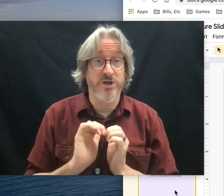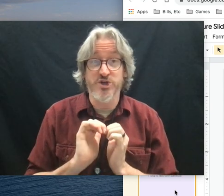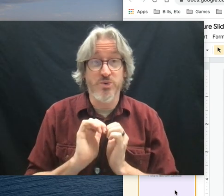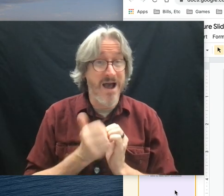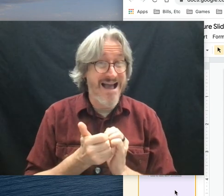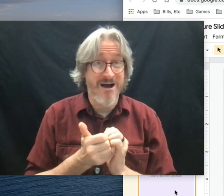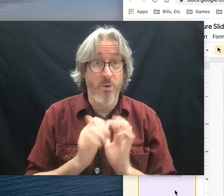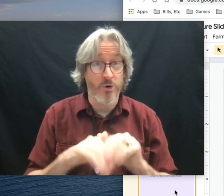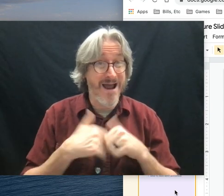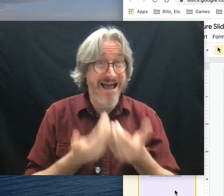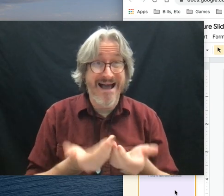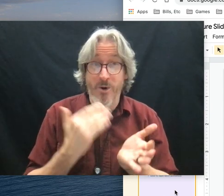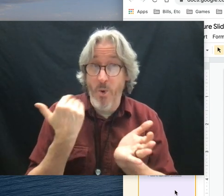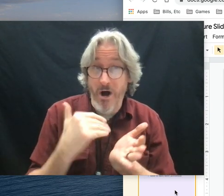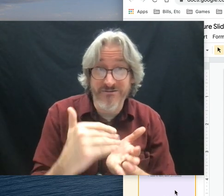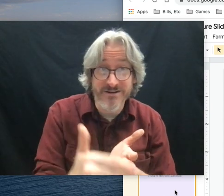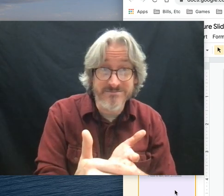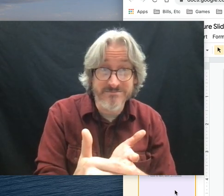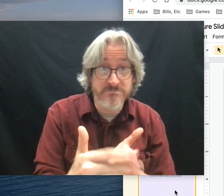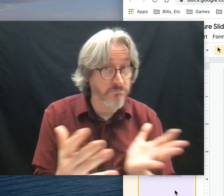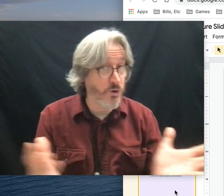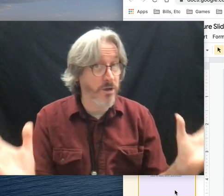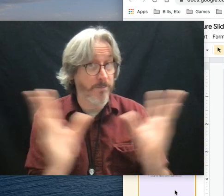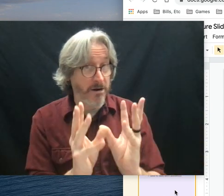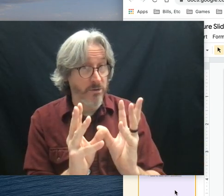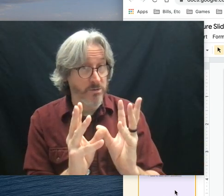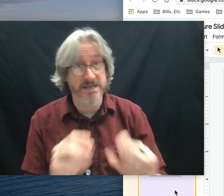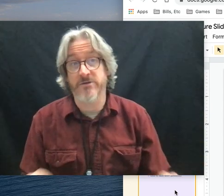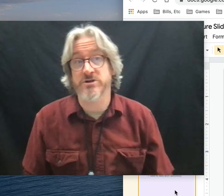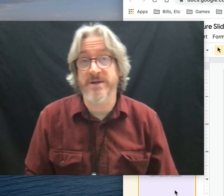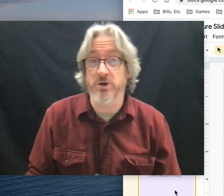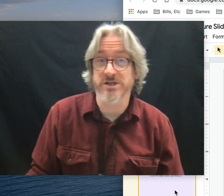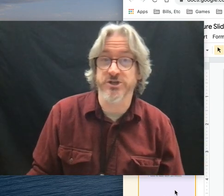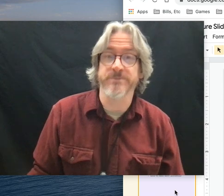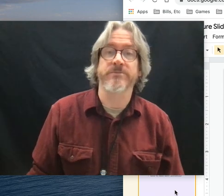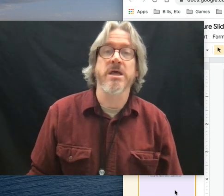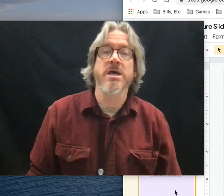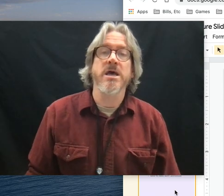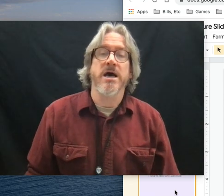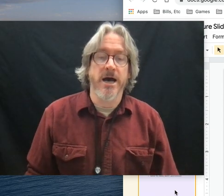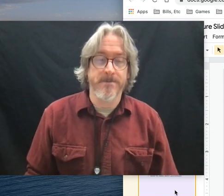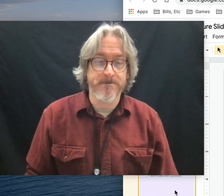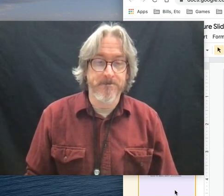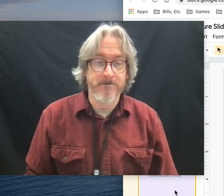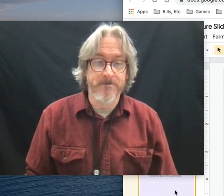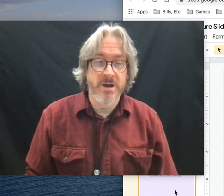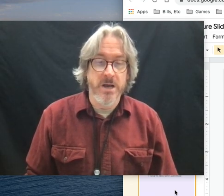You can do how or how often. You can pair those together to make the question.